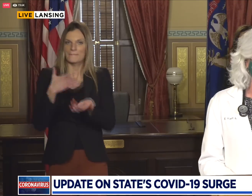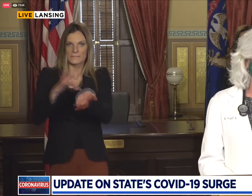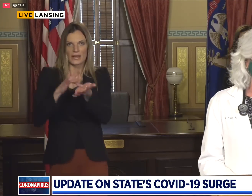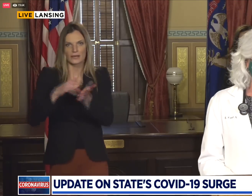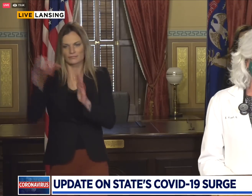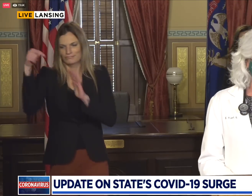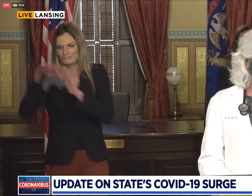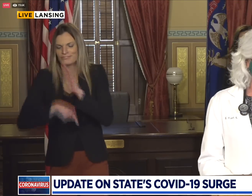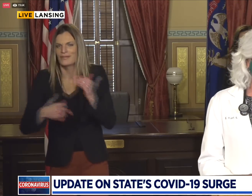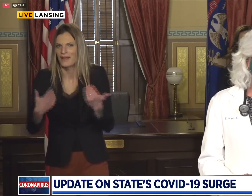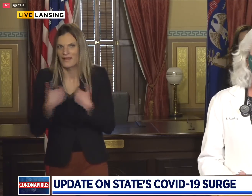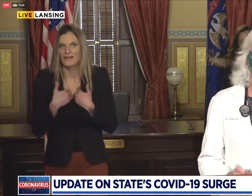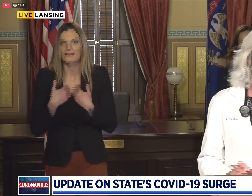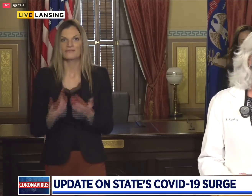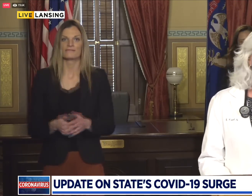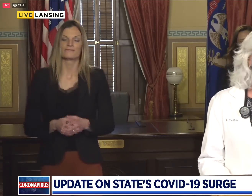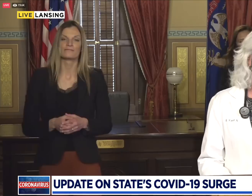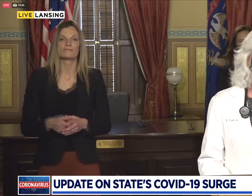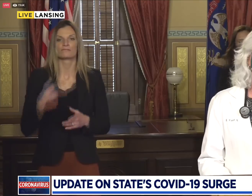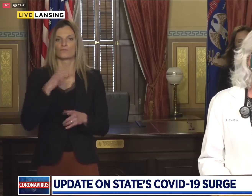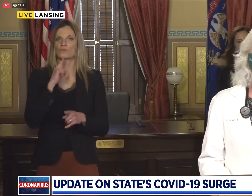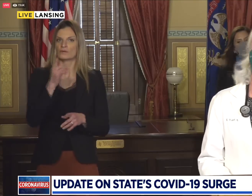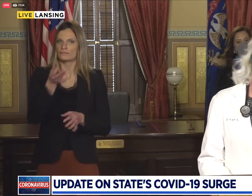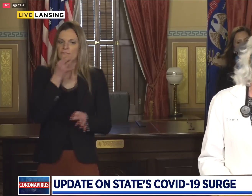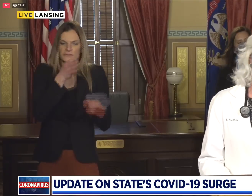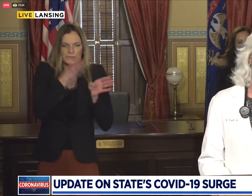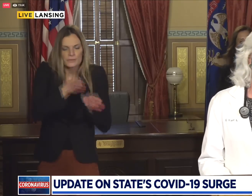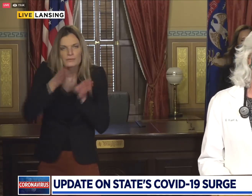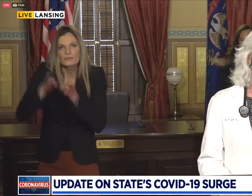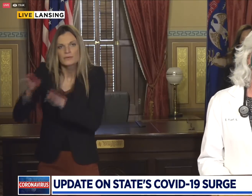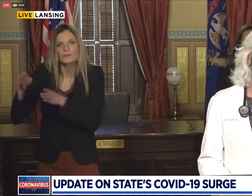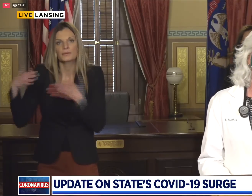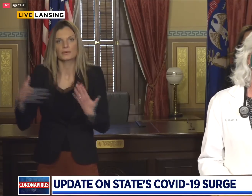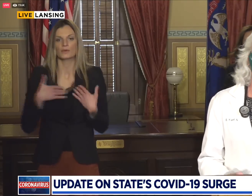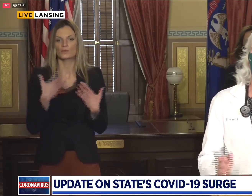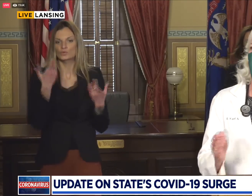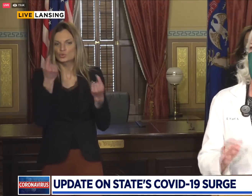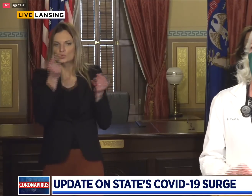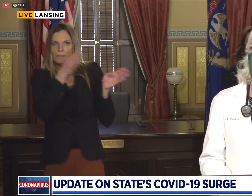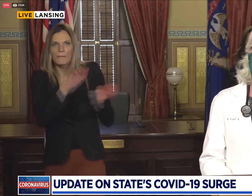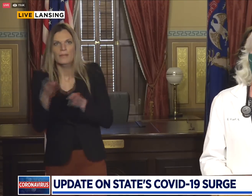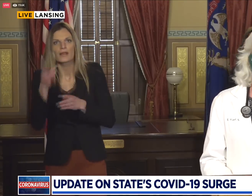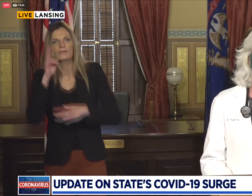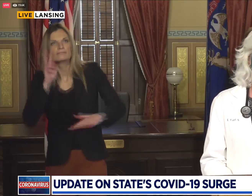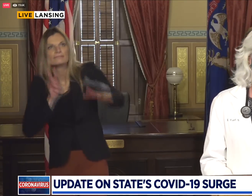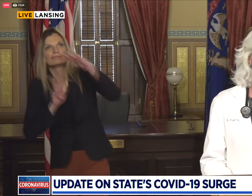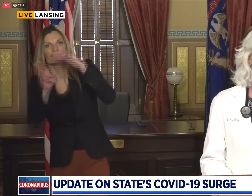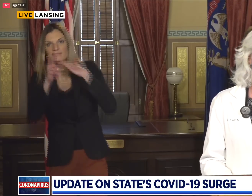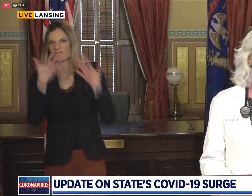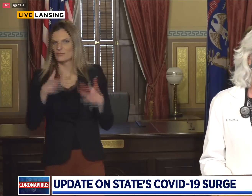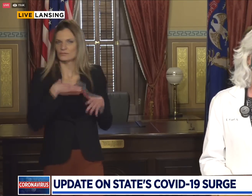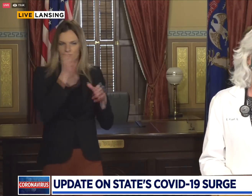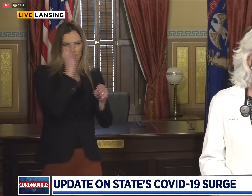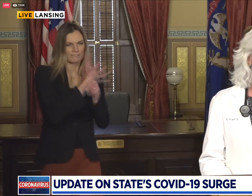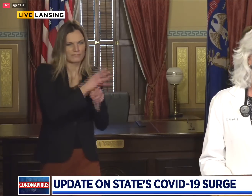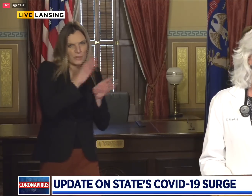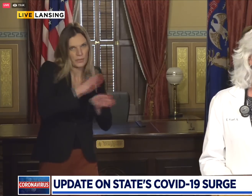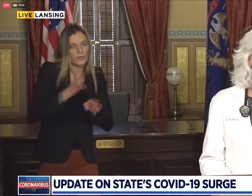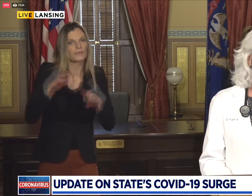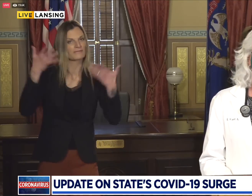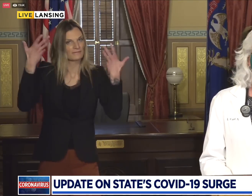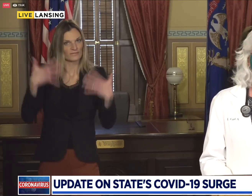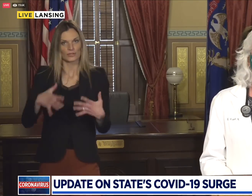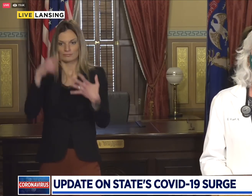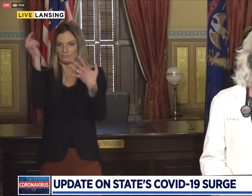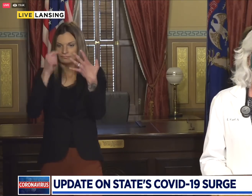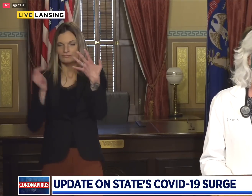organized. We have well planned out surge plans for all variety of disasters,